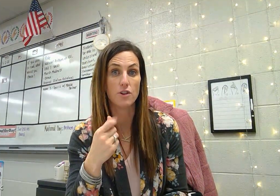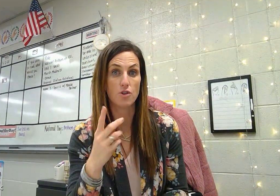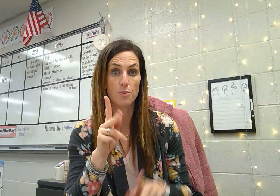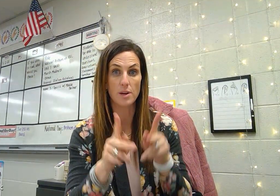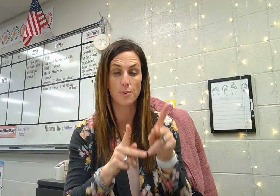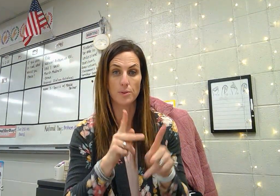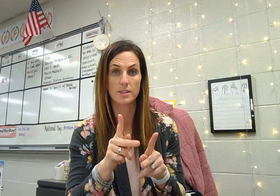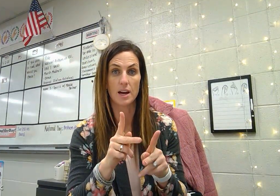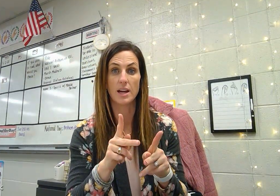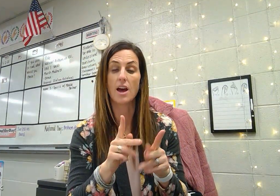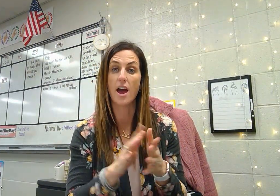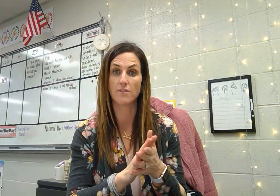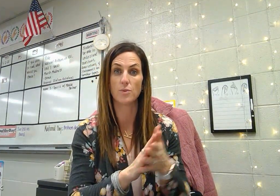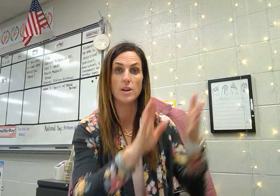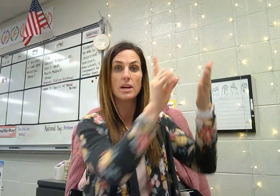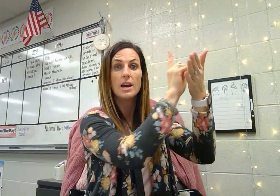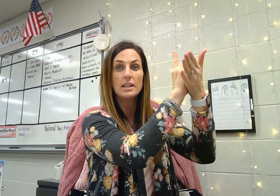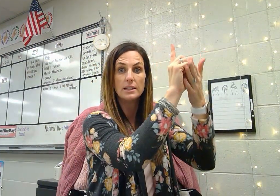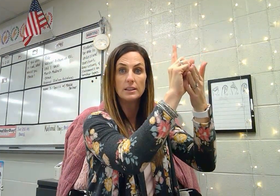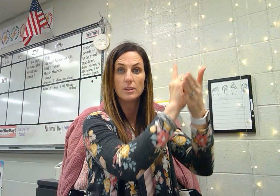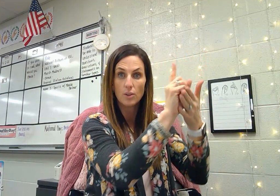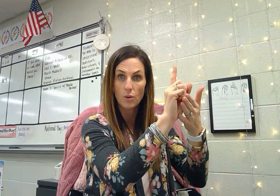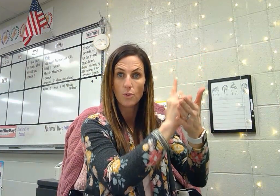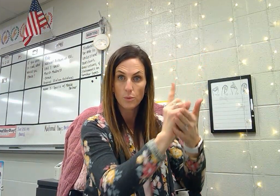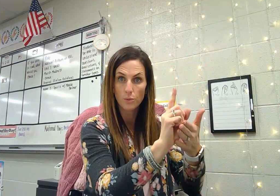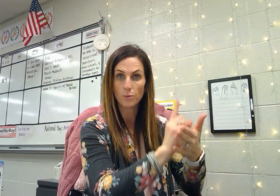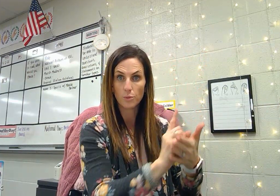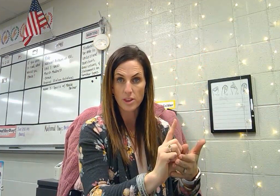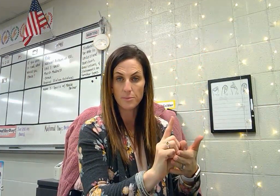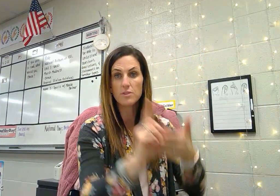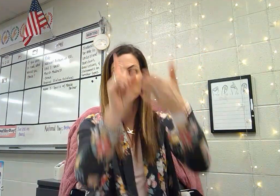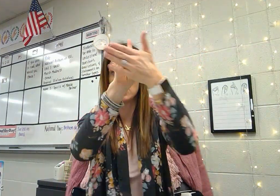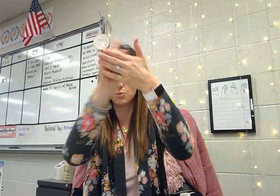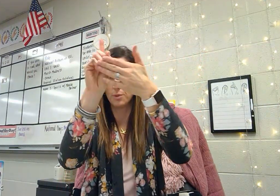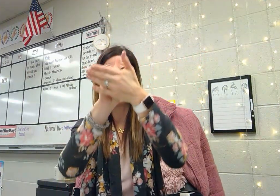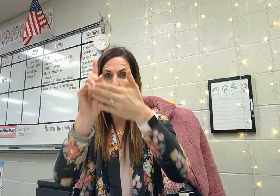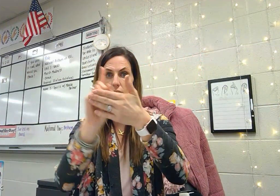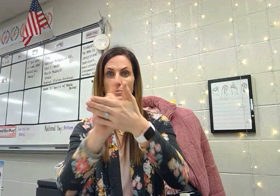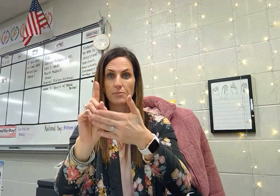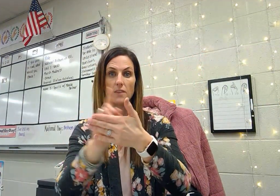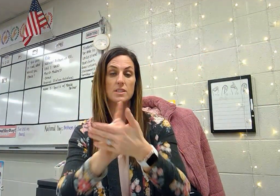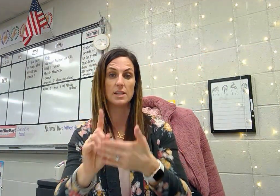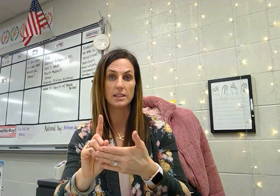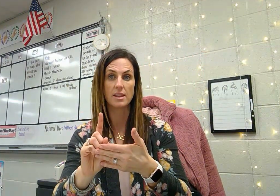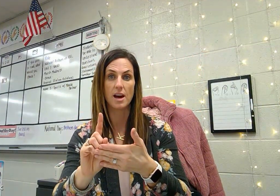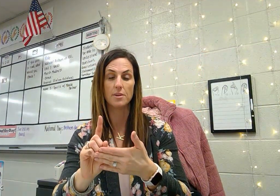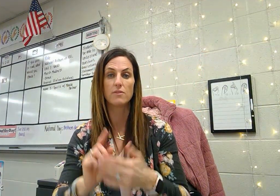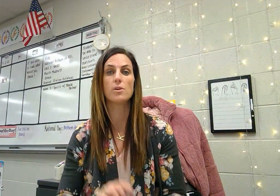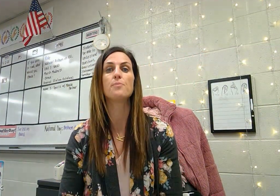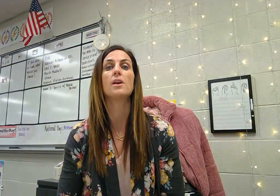few people sign every week with a movement or a motion. I've seen it like that before.